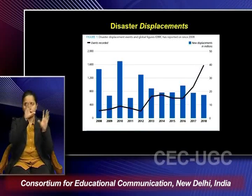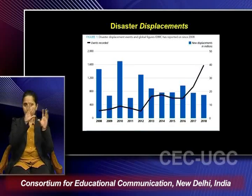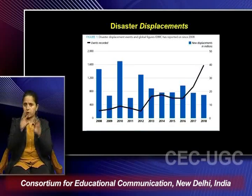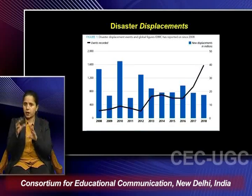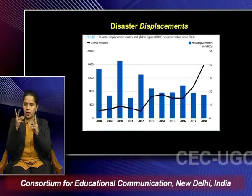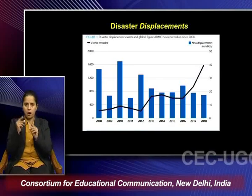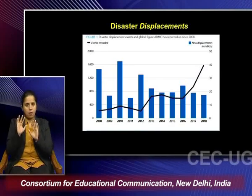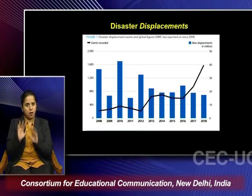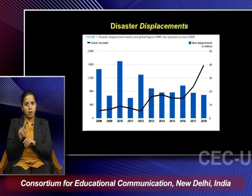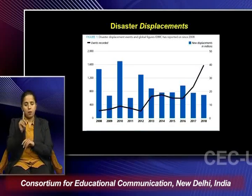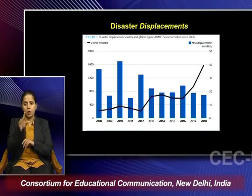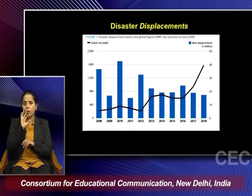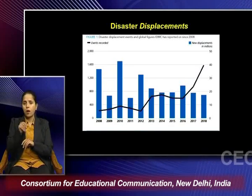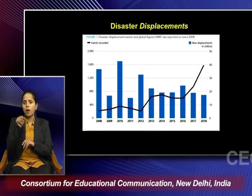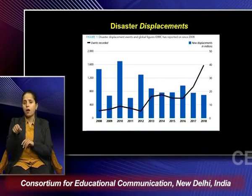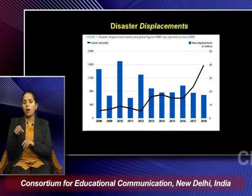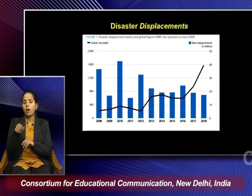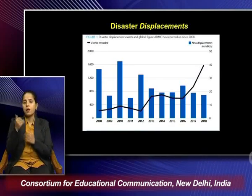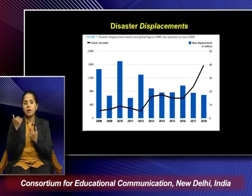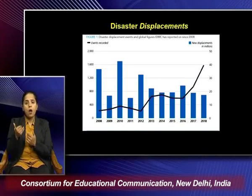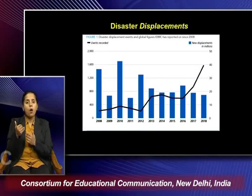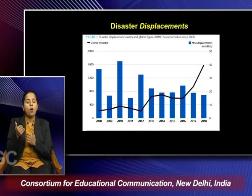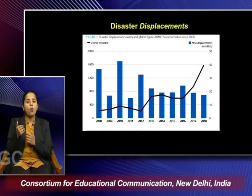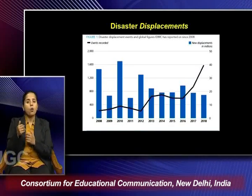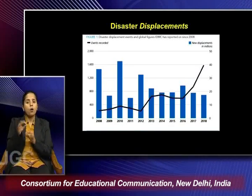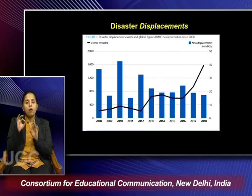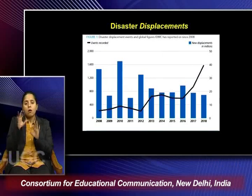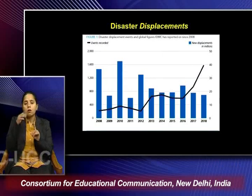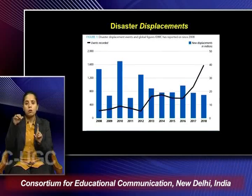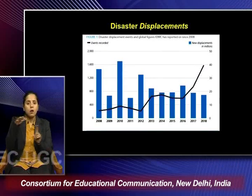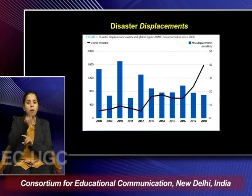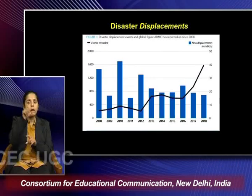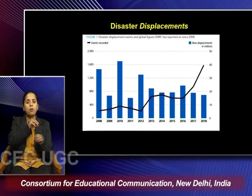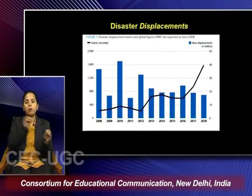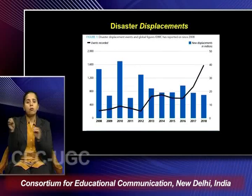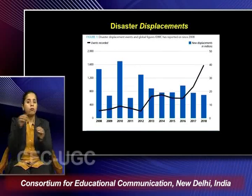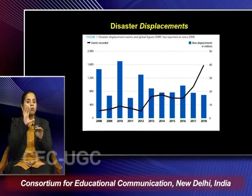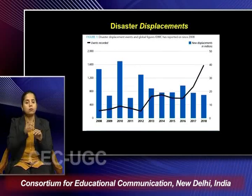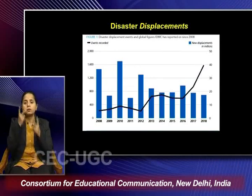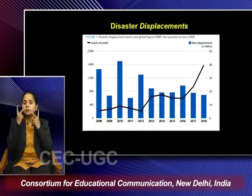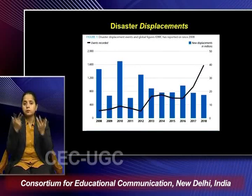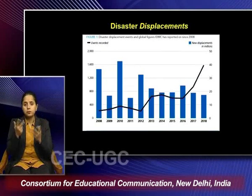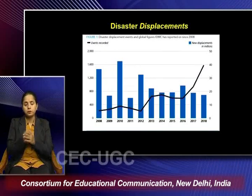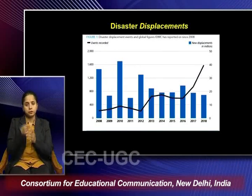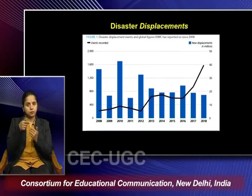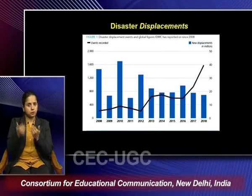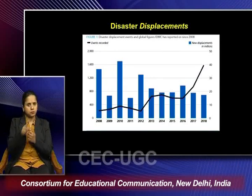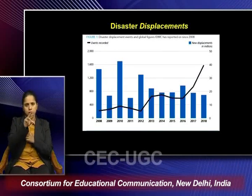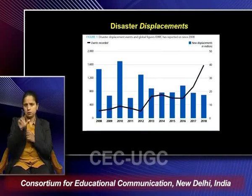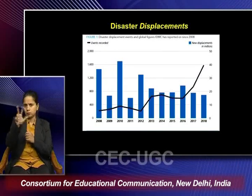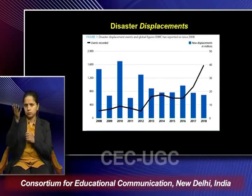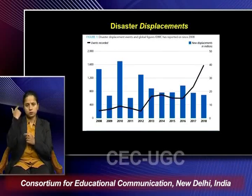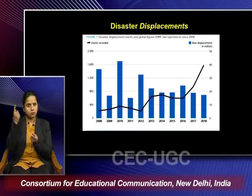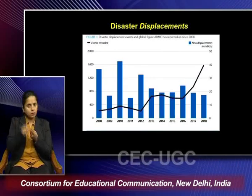number, the net effect on displacement, the number of people who are being displaced. So in 2008, this number